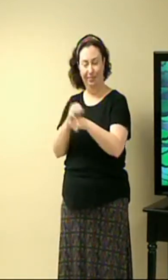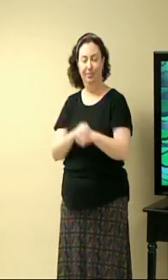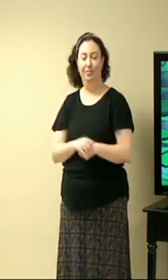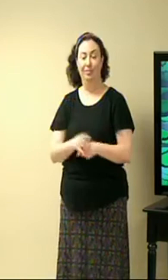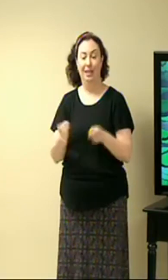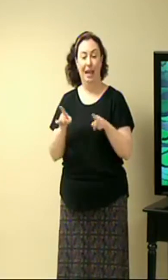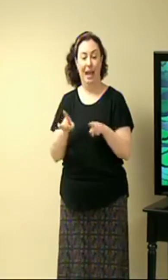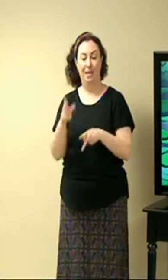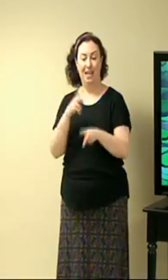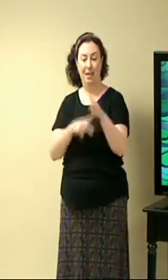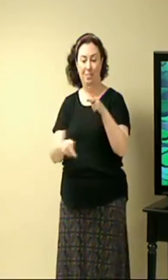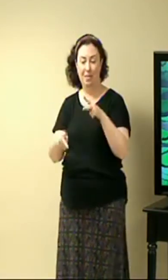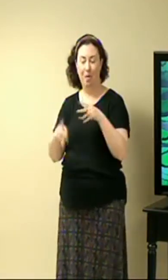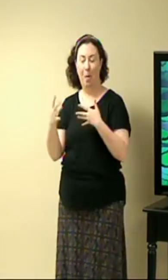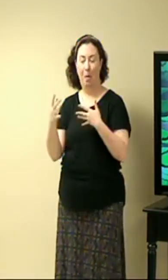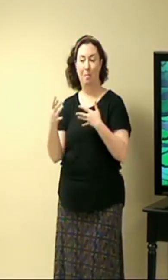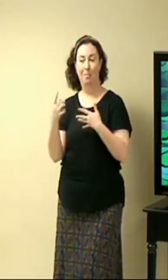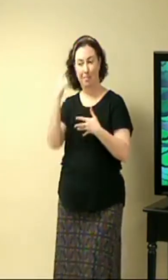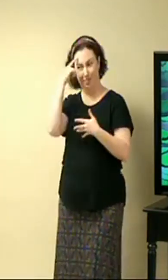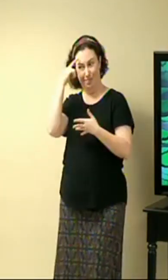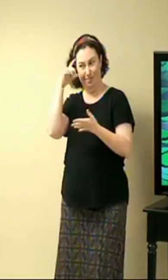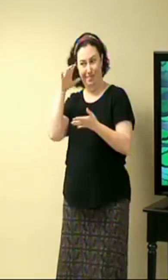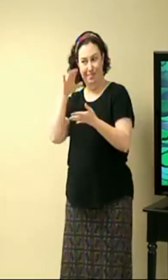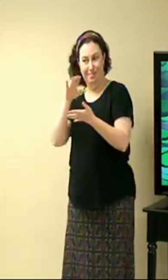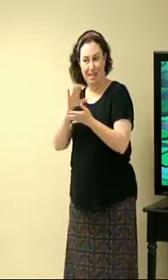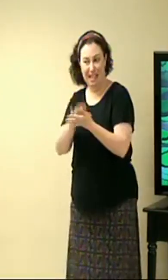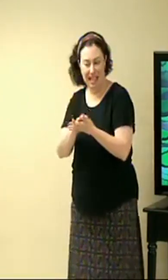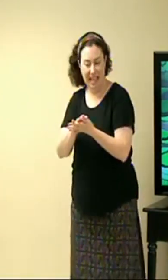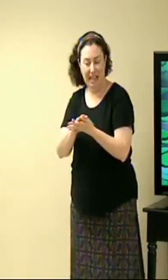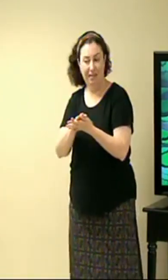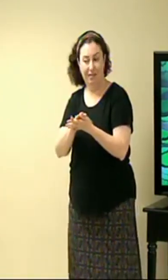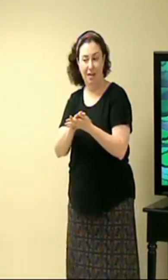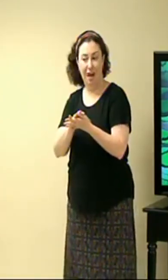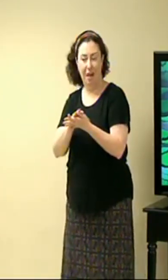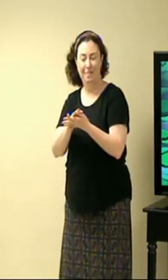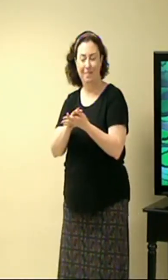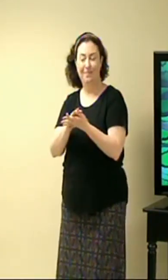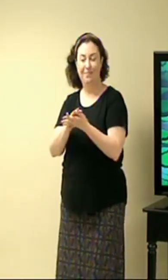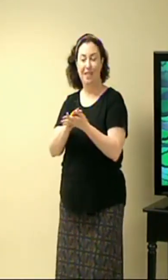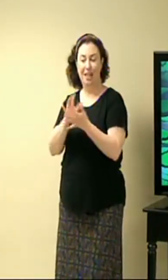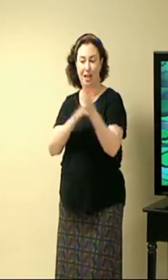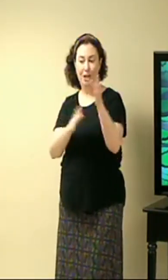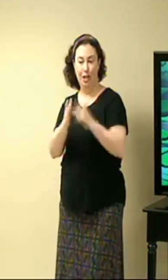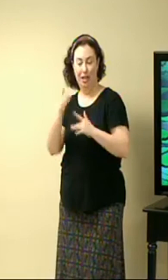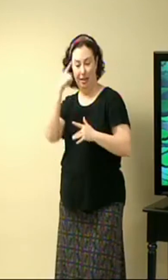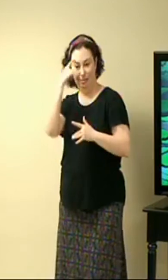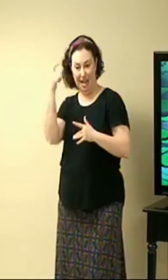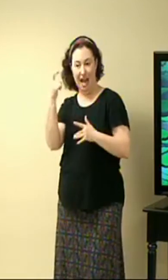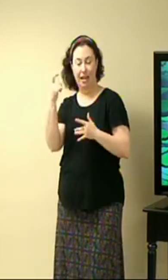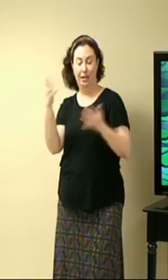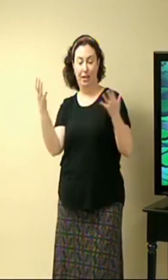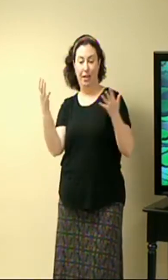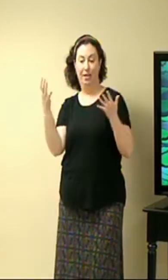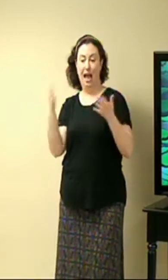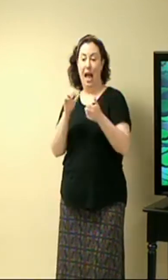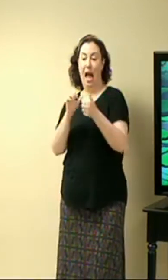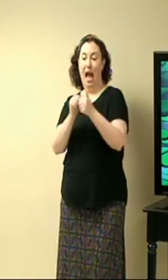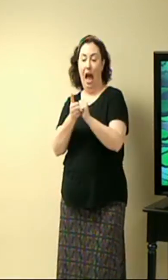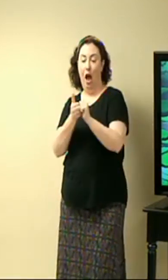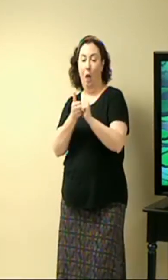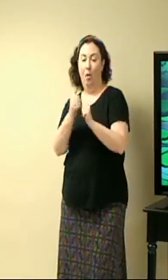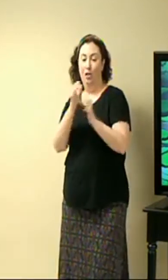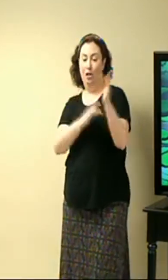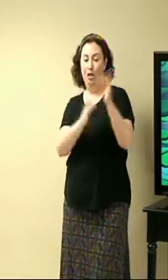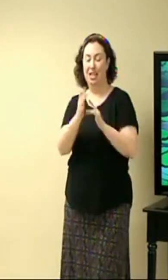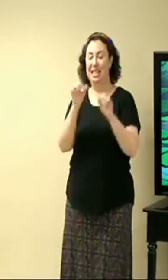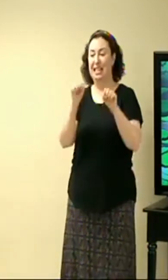really believe in Jesus. They didn't believe in Jesus because of who he is. They believed in Jesus because of what he could do for them. And we see that